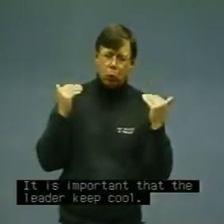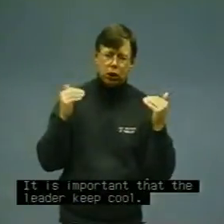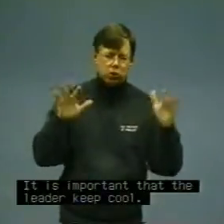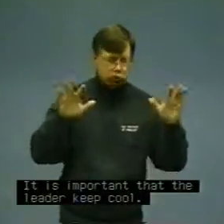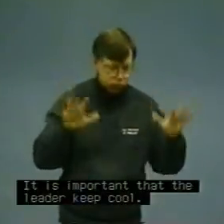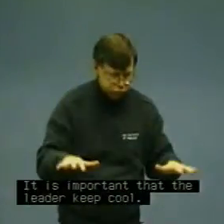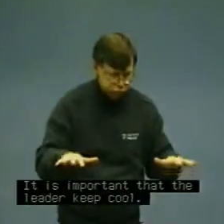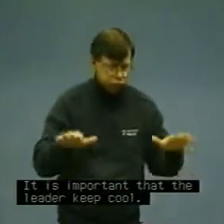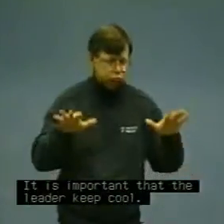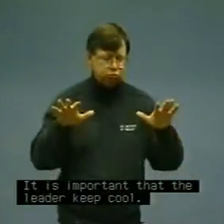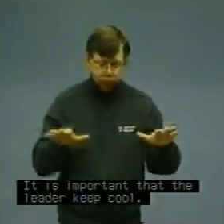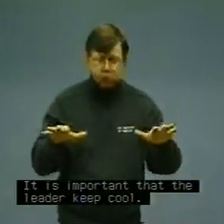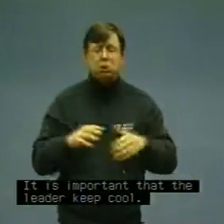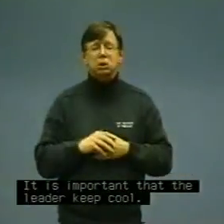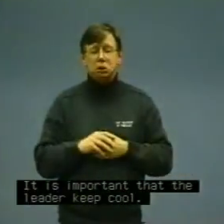important that the leader keep cool.